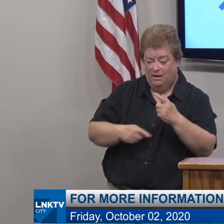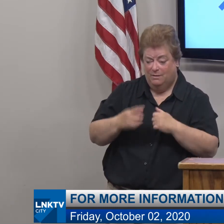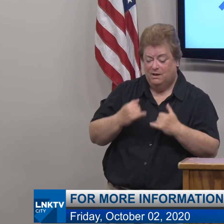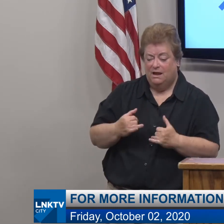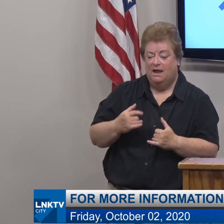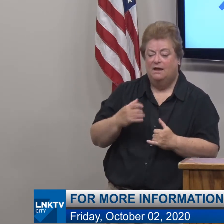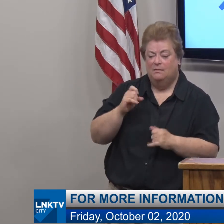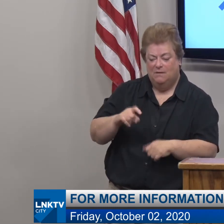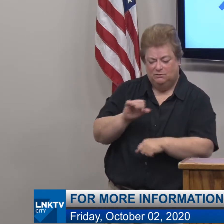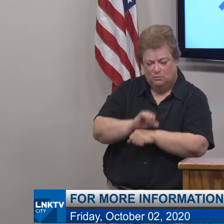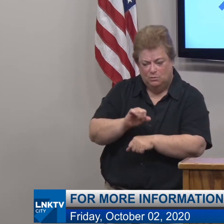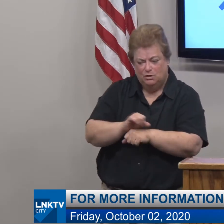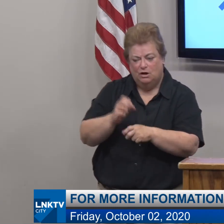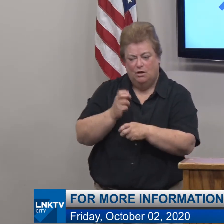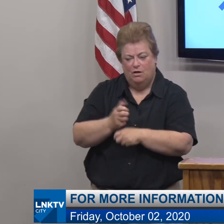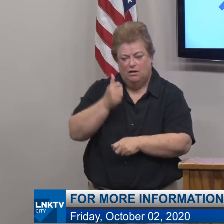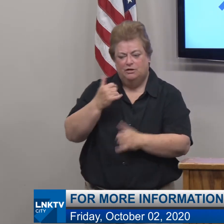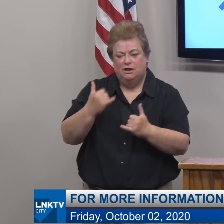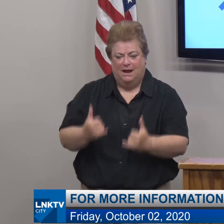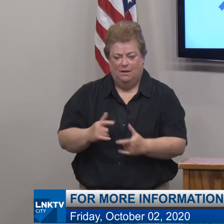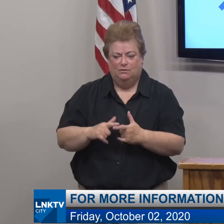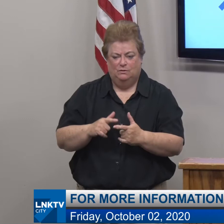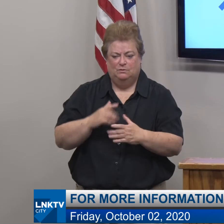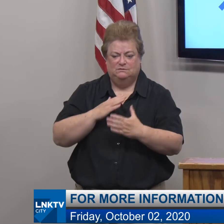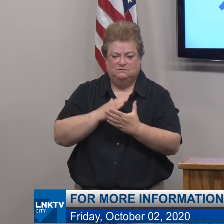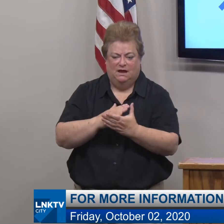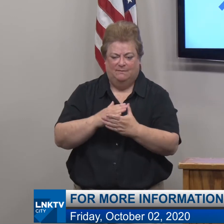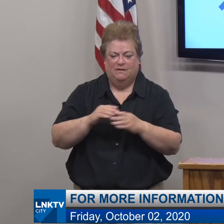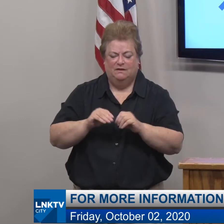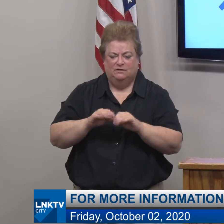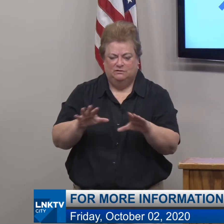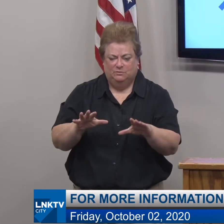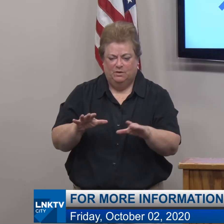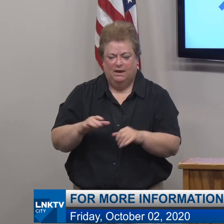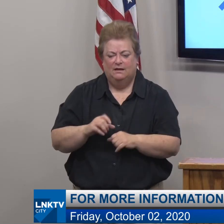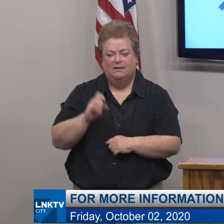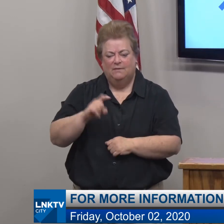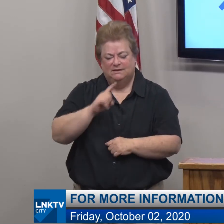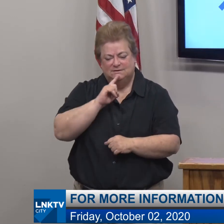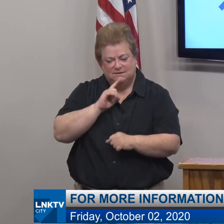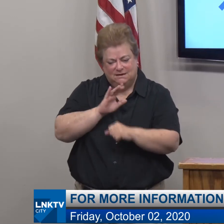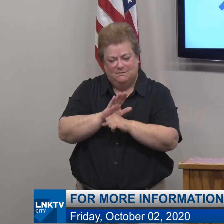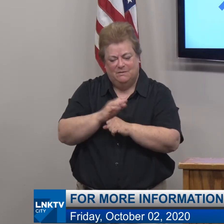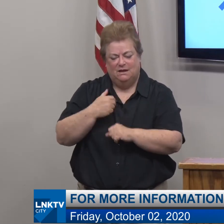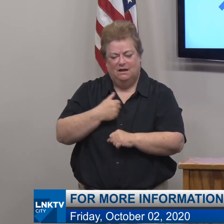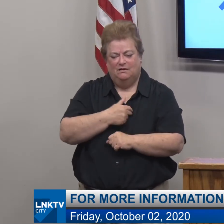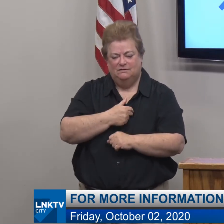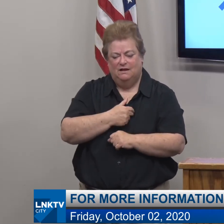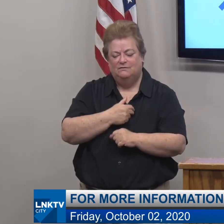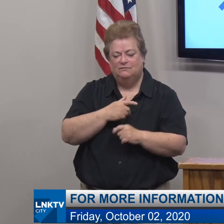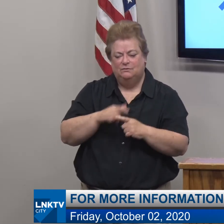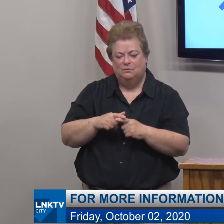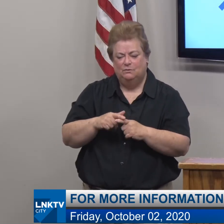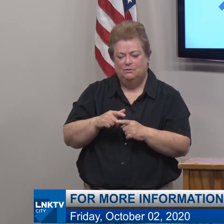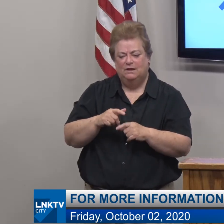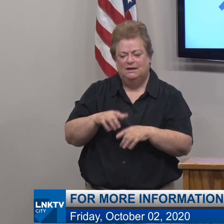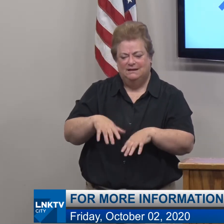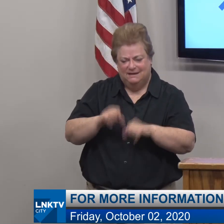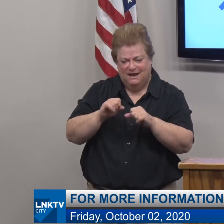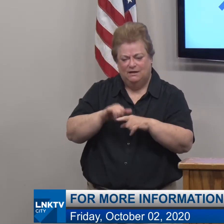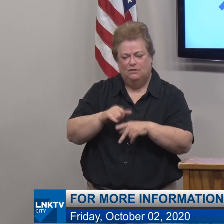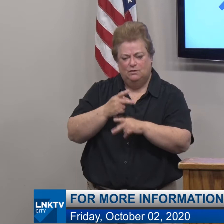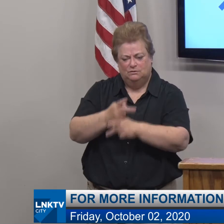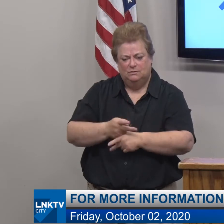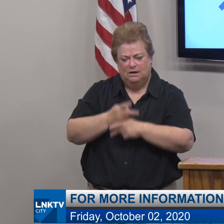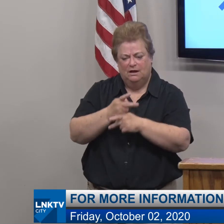of COVID-19 in our community. We must recommit ourselves to taking the necessary precautions and reducing our